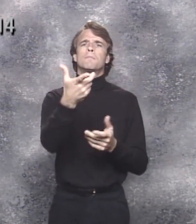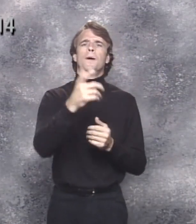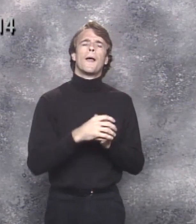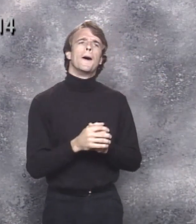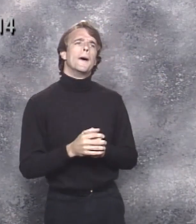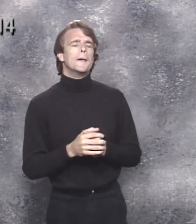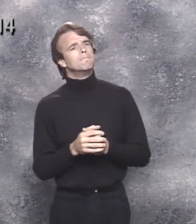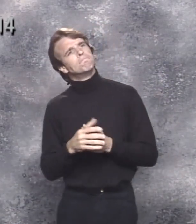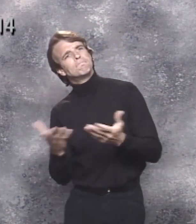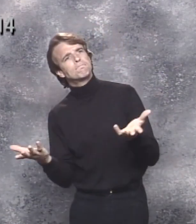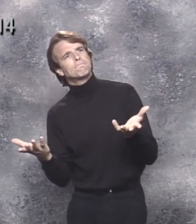For example,